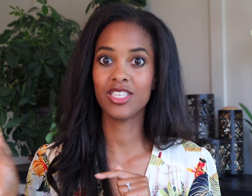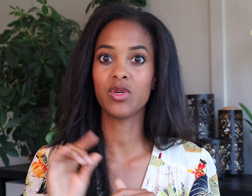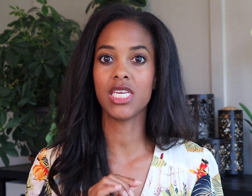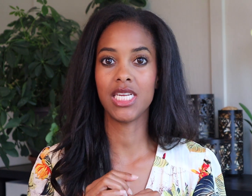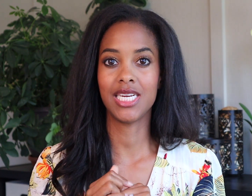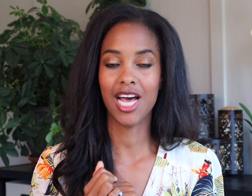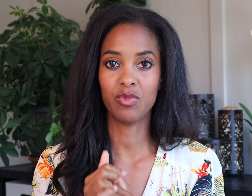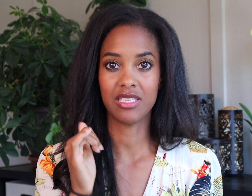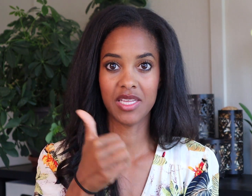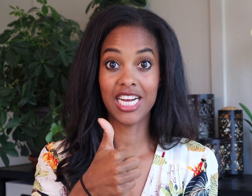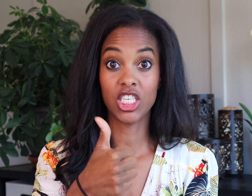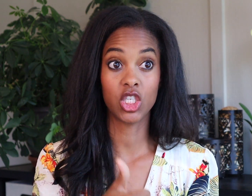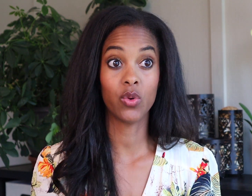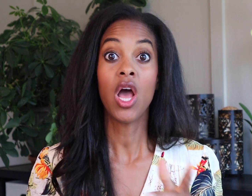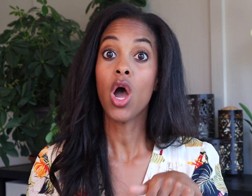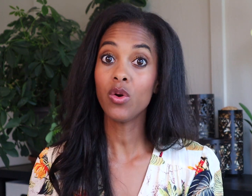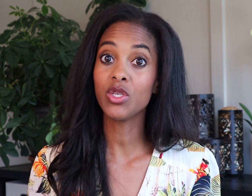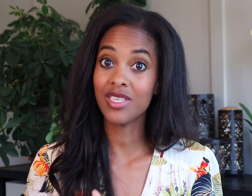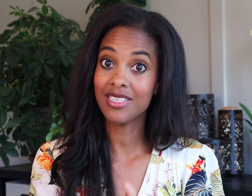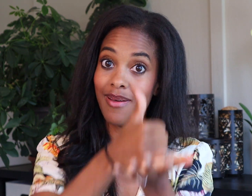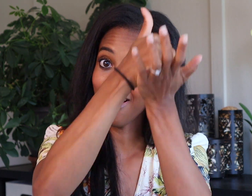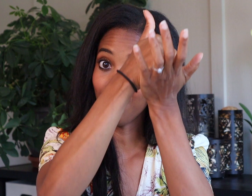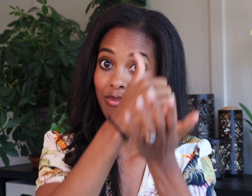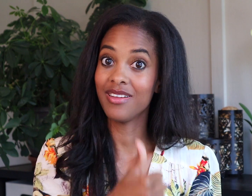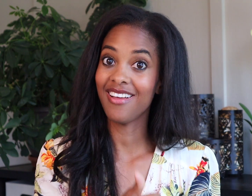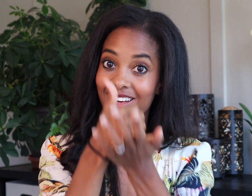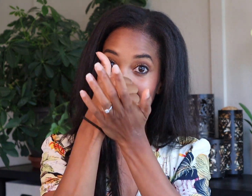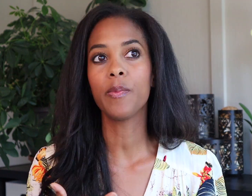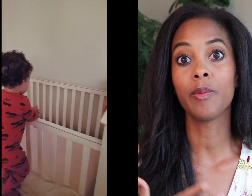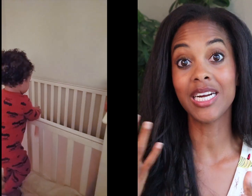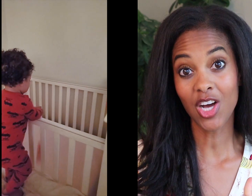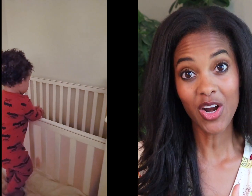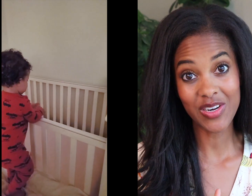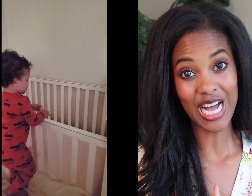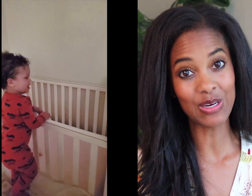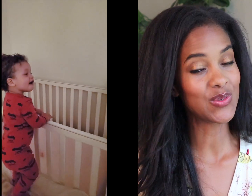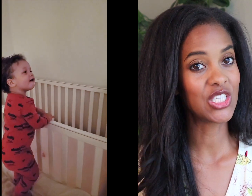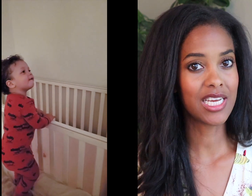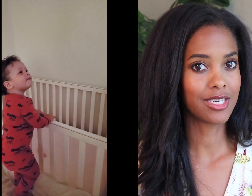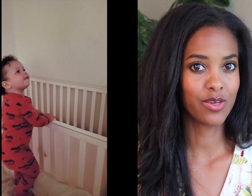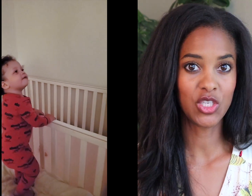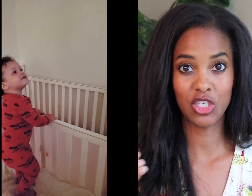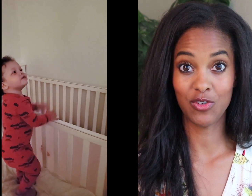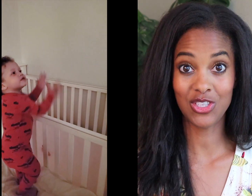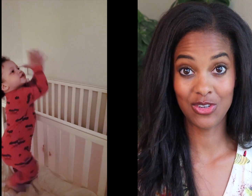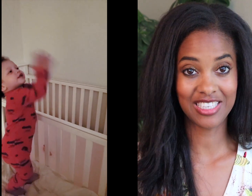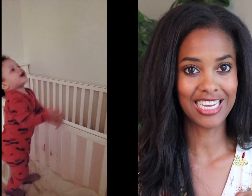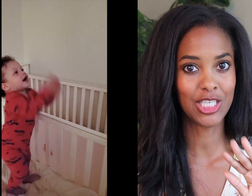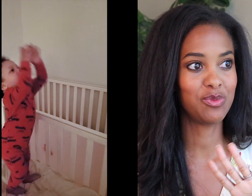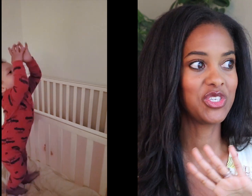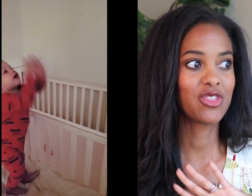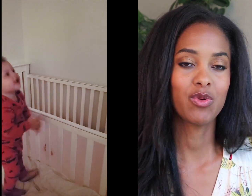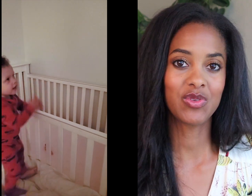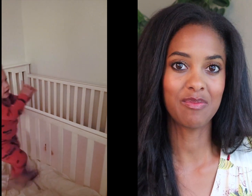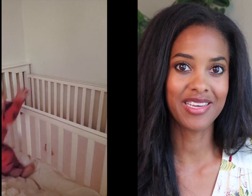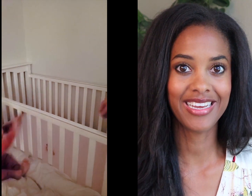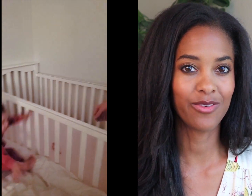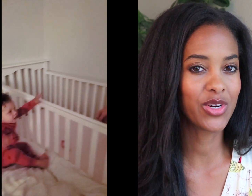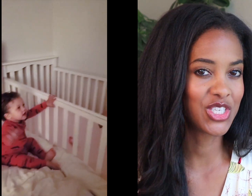when he needed help with something I just showed, oh, do you need some help? Help. My daughter now, she actually, when she first learned the sign, she would just throw something where she